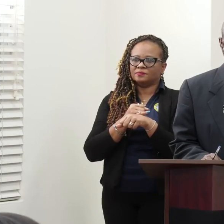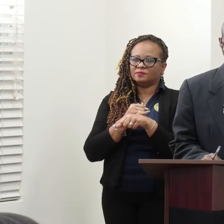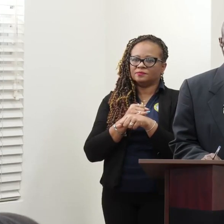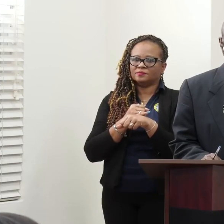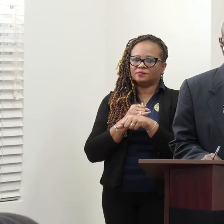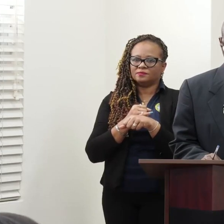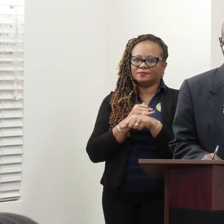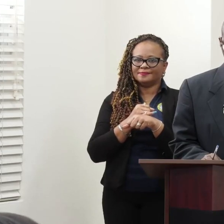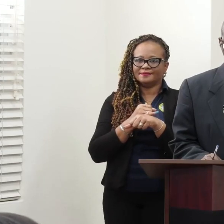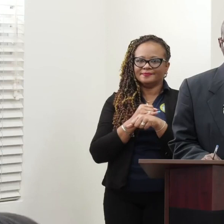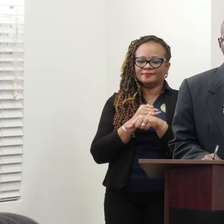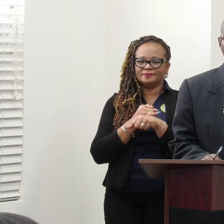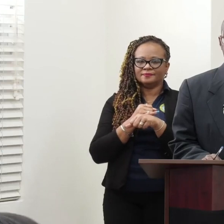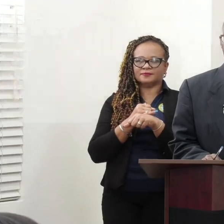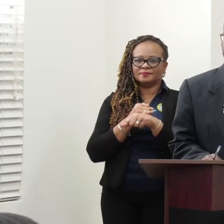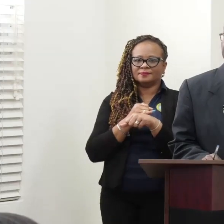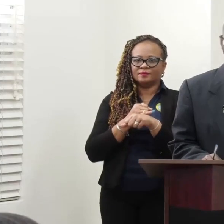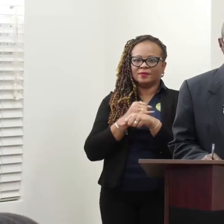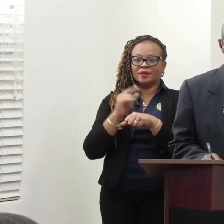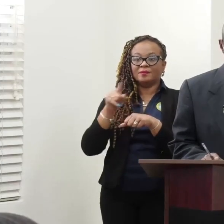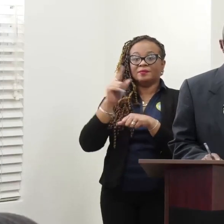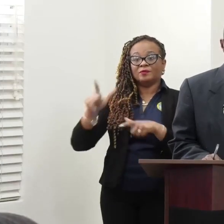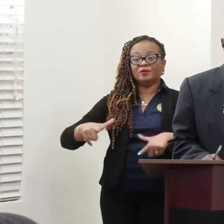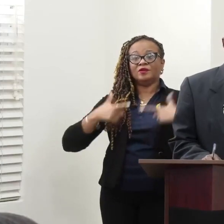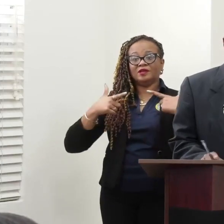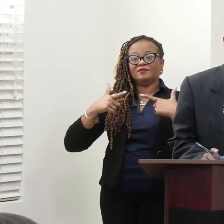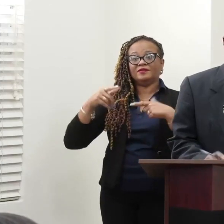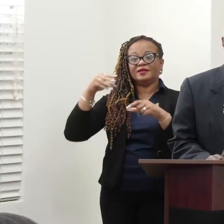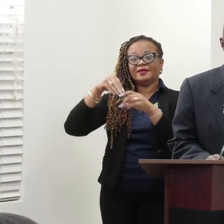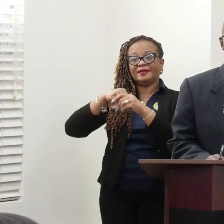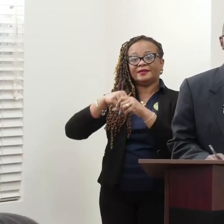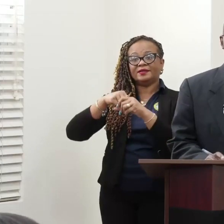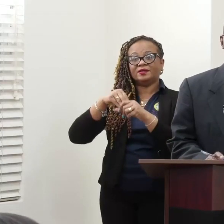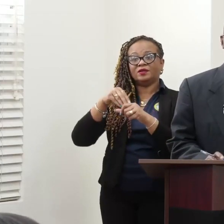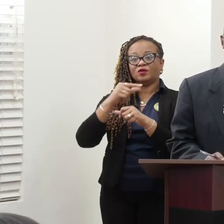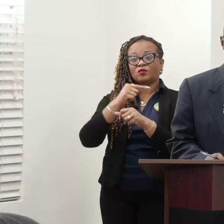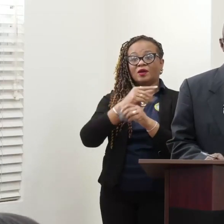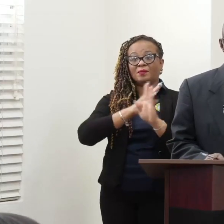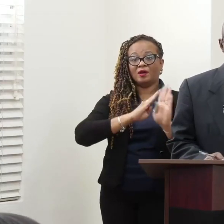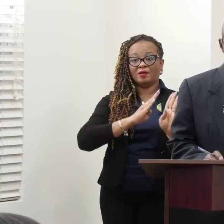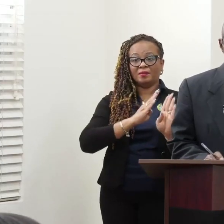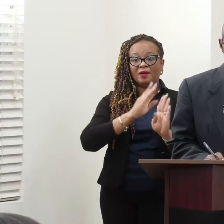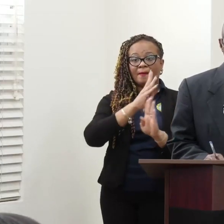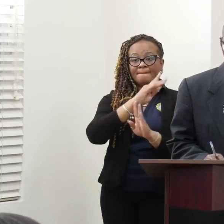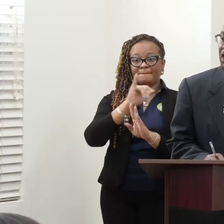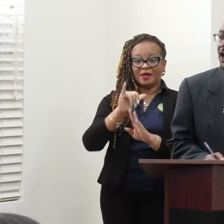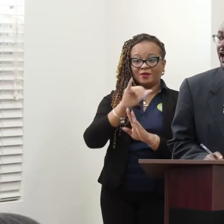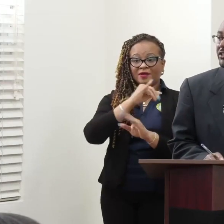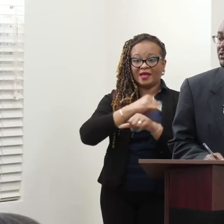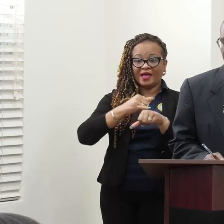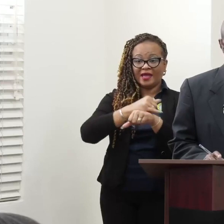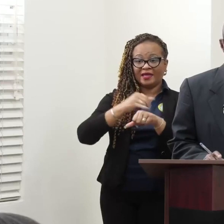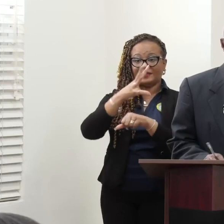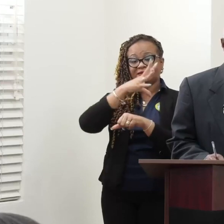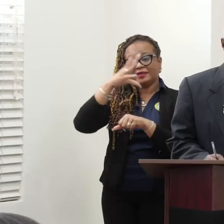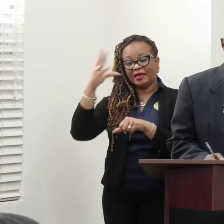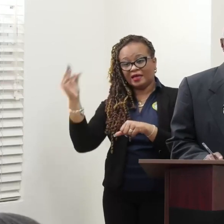Eleuthera seulement. Residents in Grand Bahama, Berry Islands,